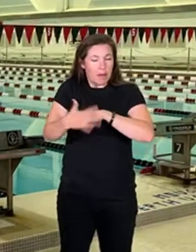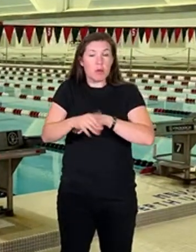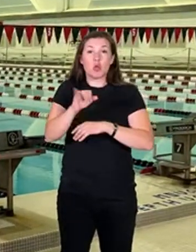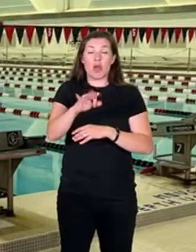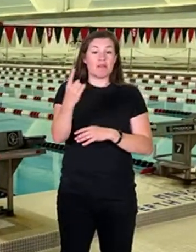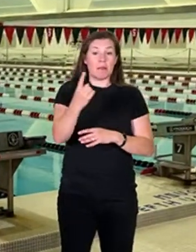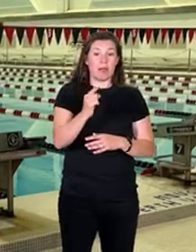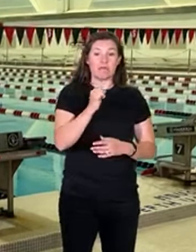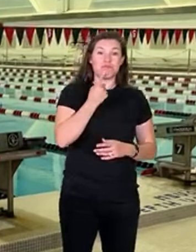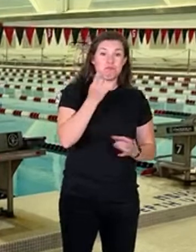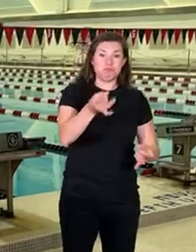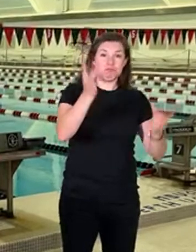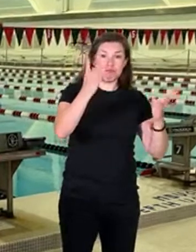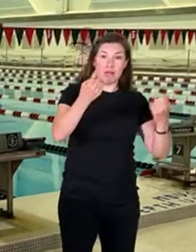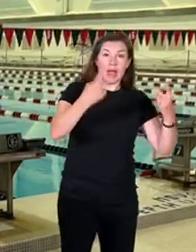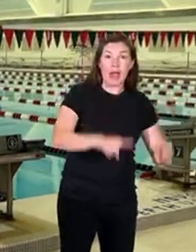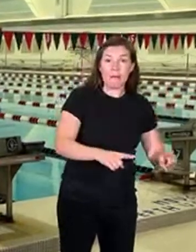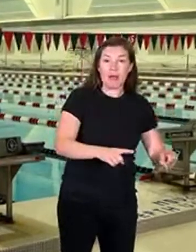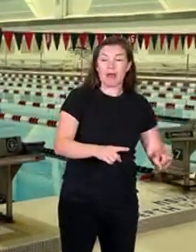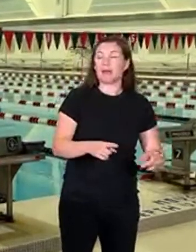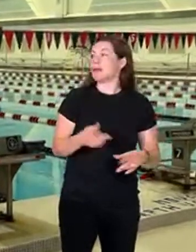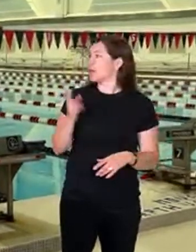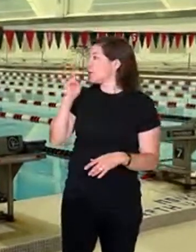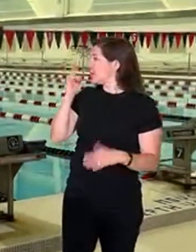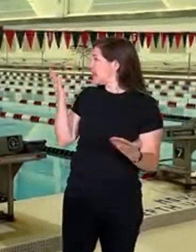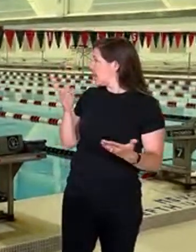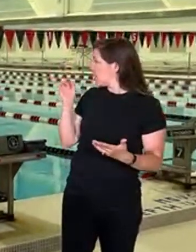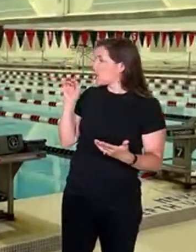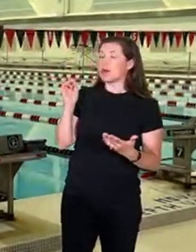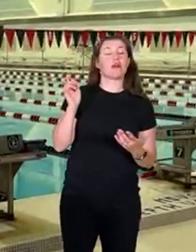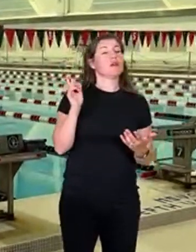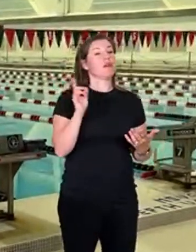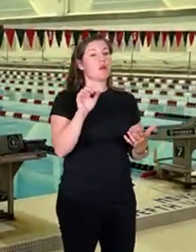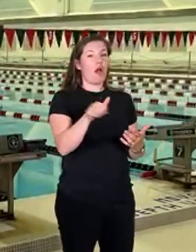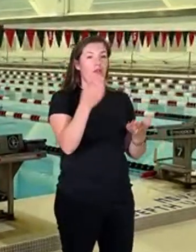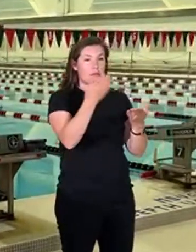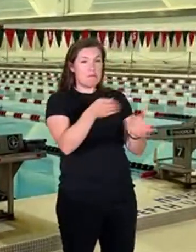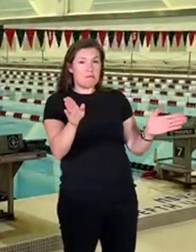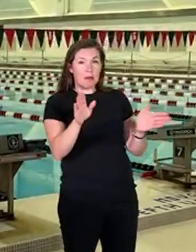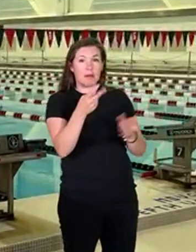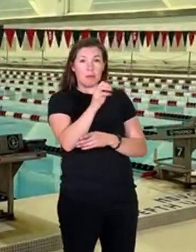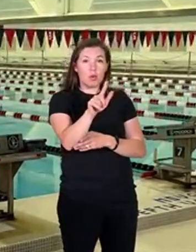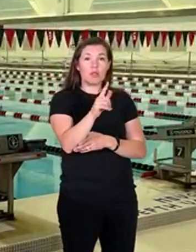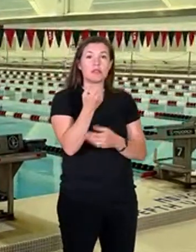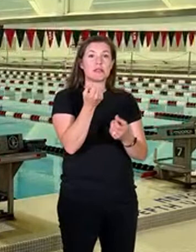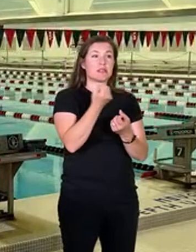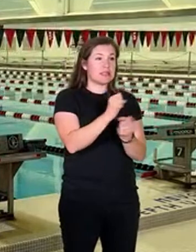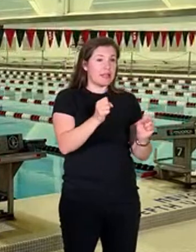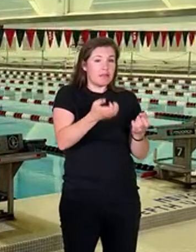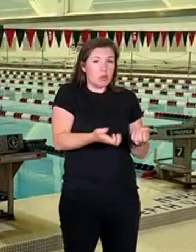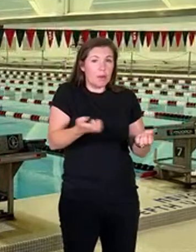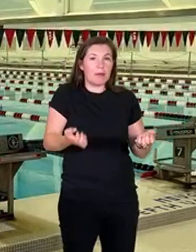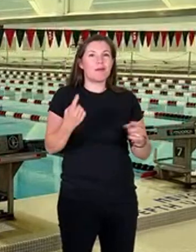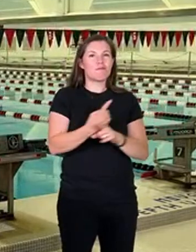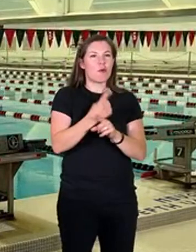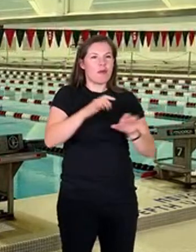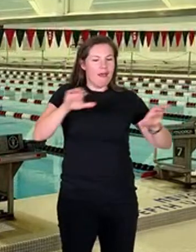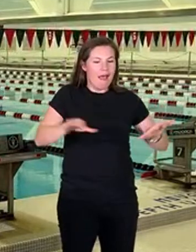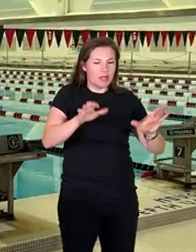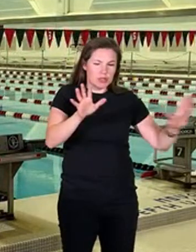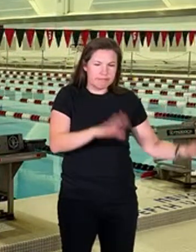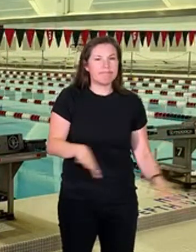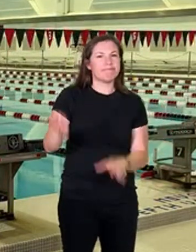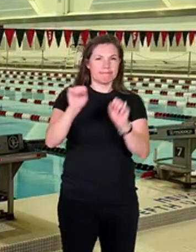something bad should happen at a pool, like you see here, or the other public pools in our community, that appropriate actions can be